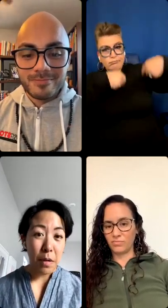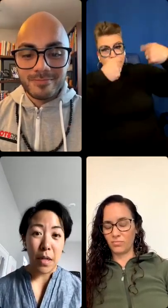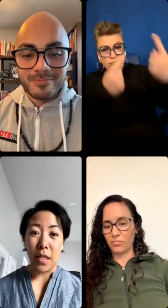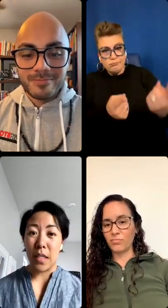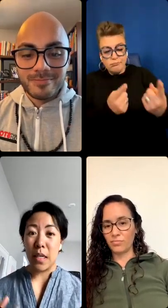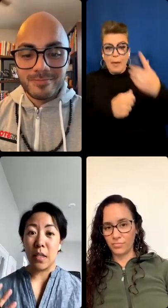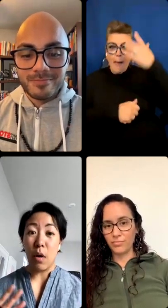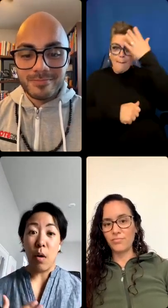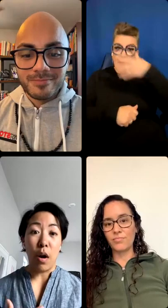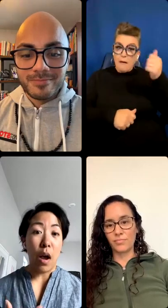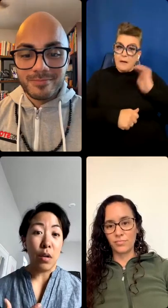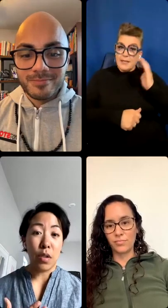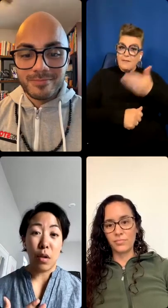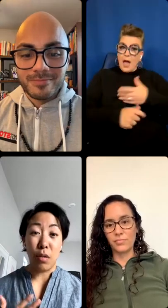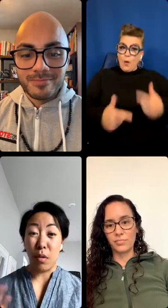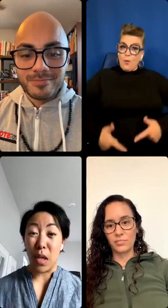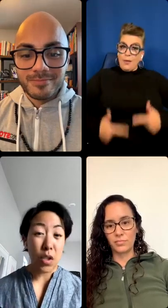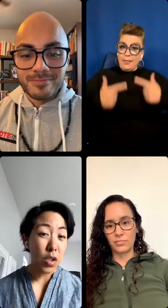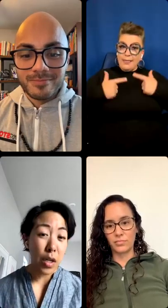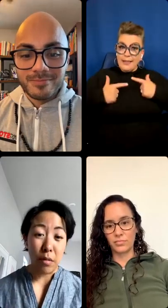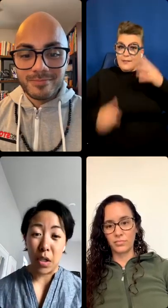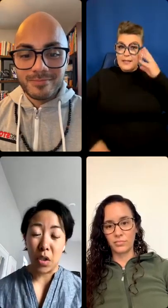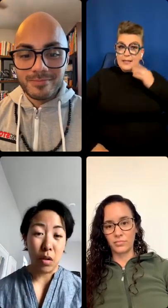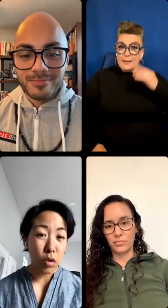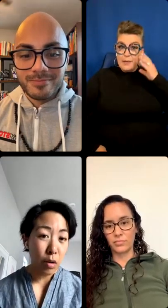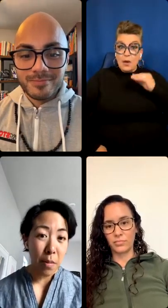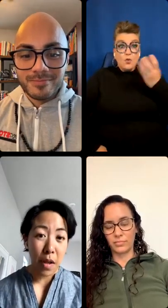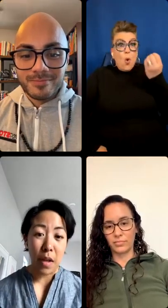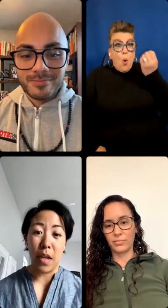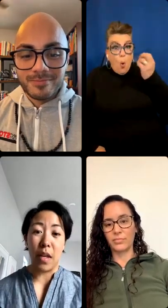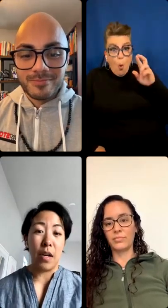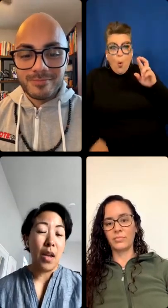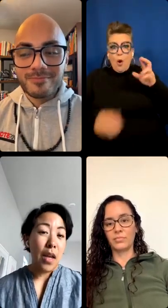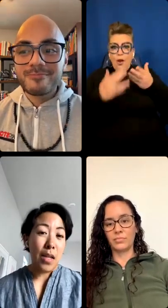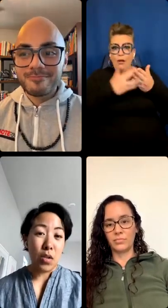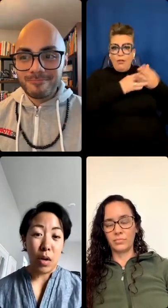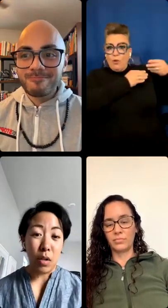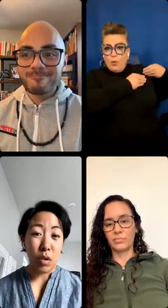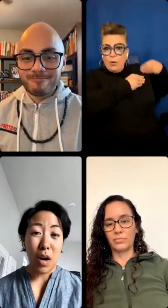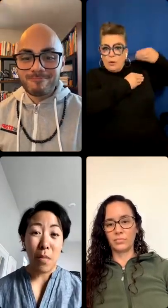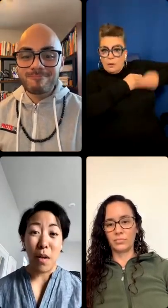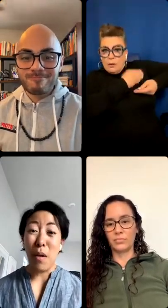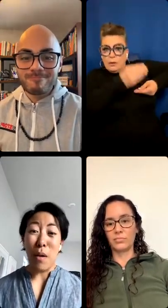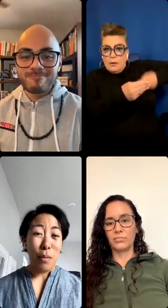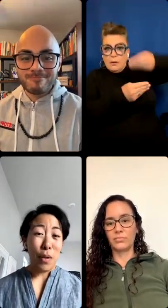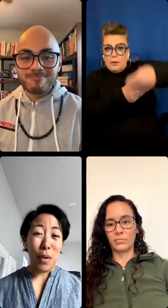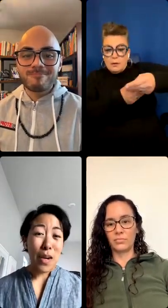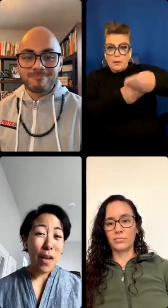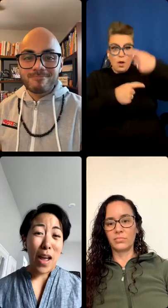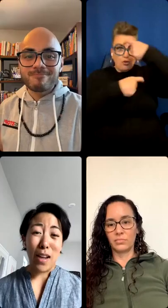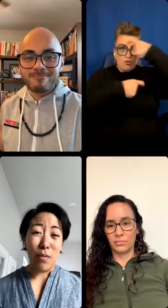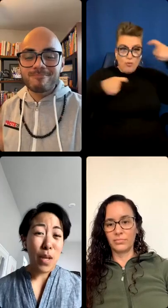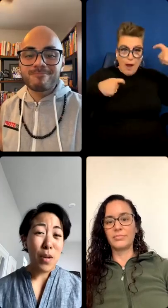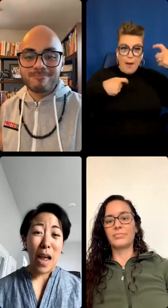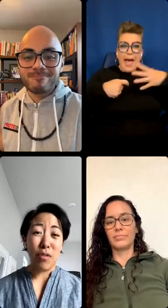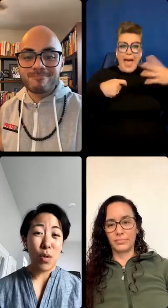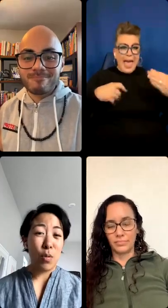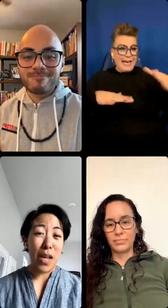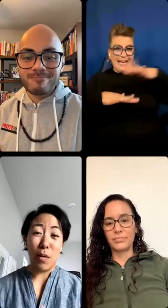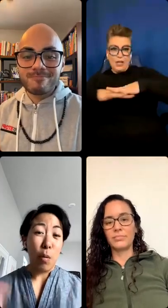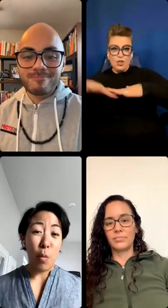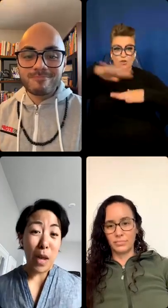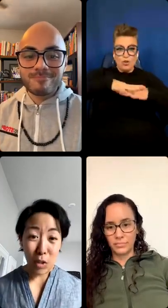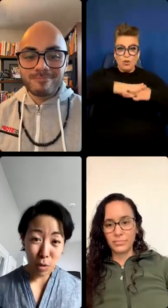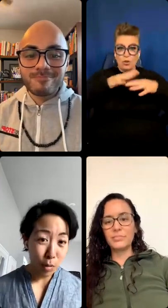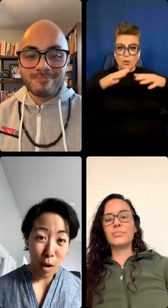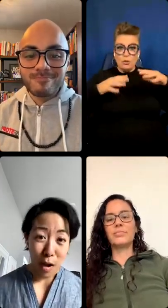lived experiences, or also through intergenerational trauma and historical trauma, we would have to